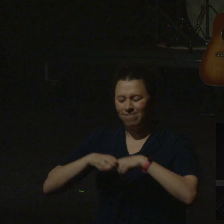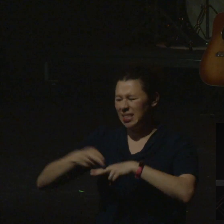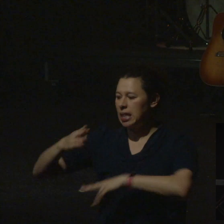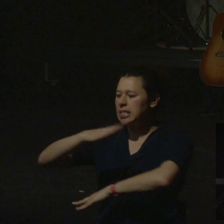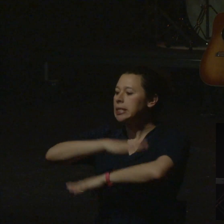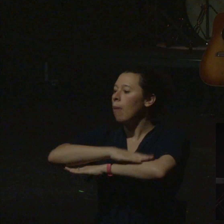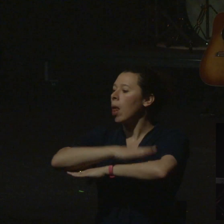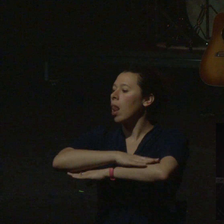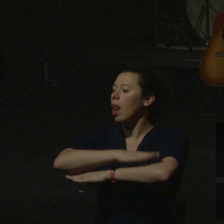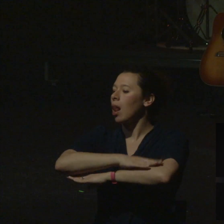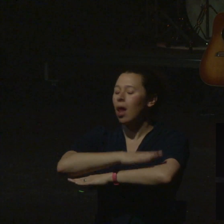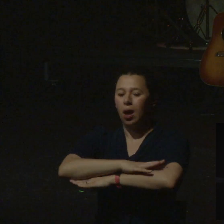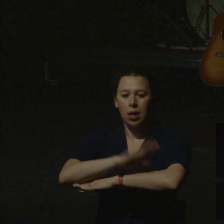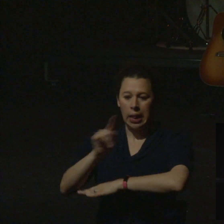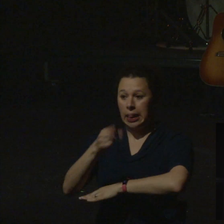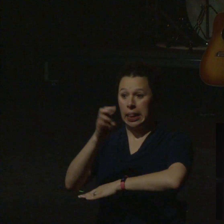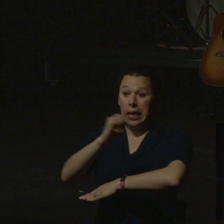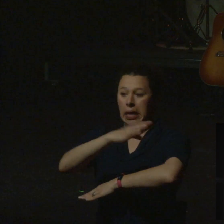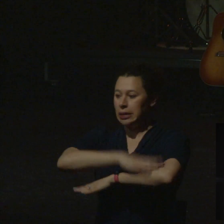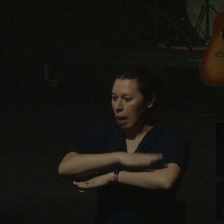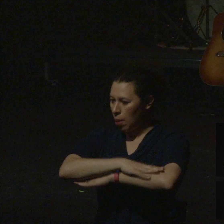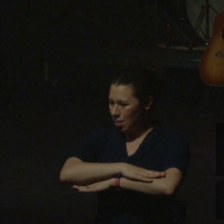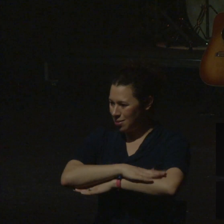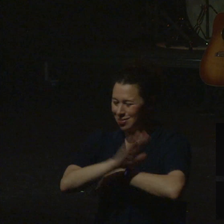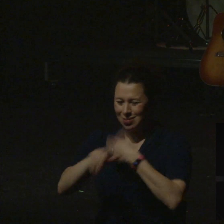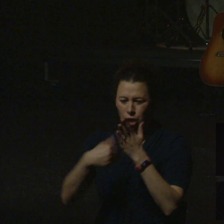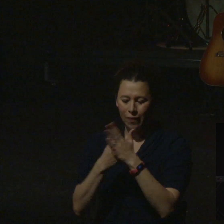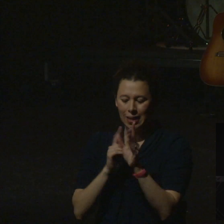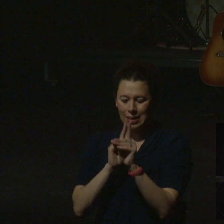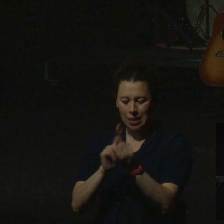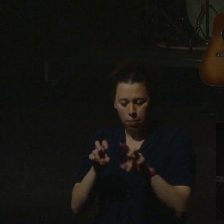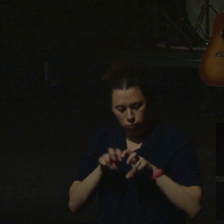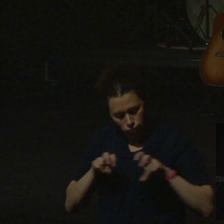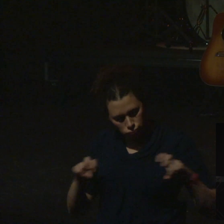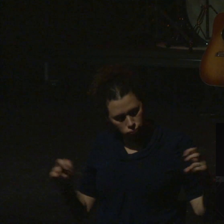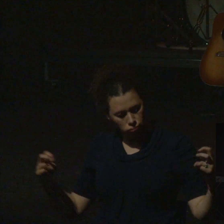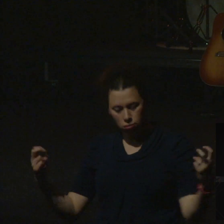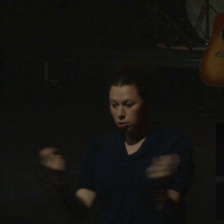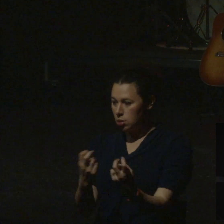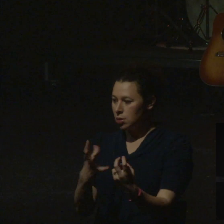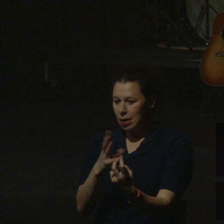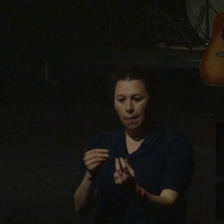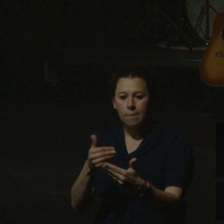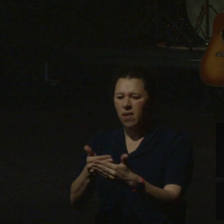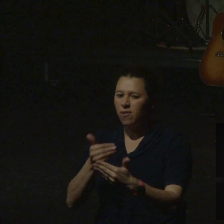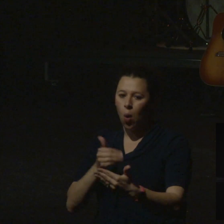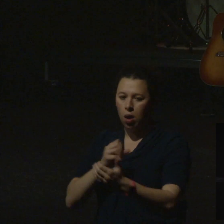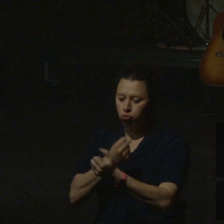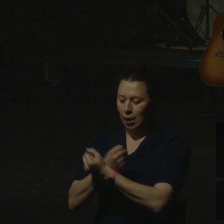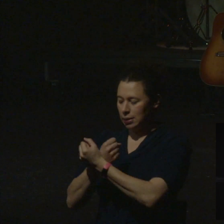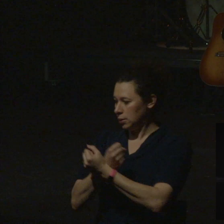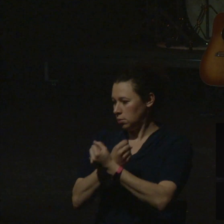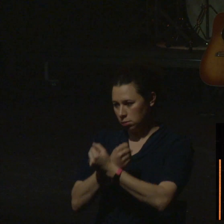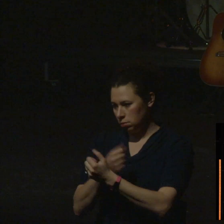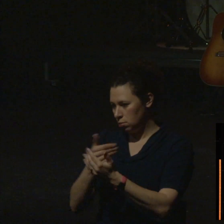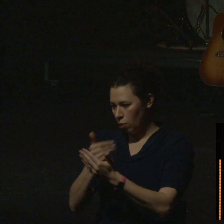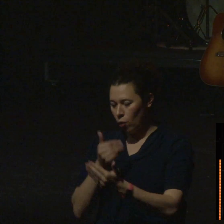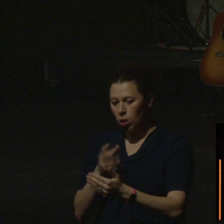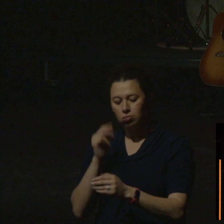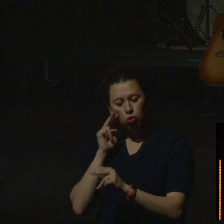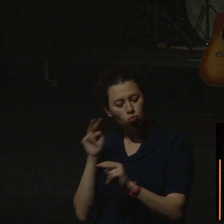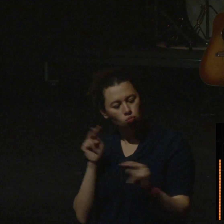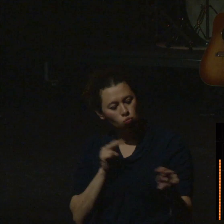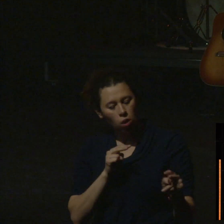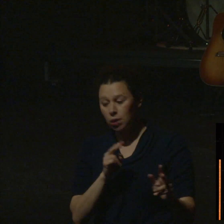the moment. He's sitting at the table with all his disciples. This is right before he gets arrested. He just washed the disciples'